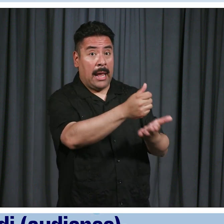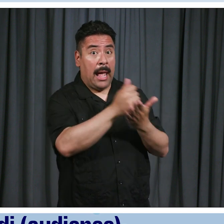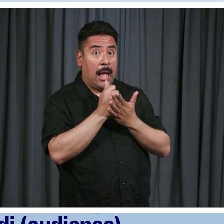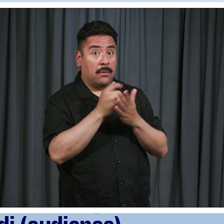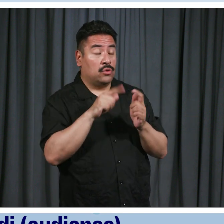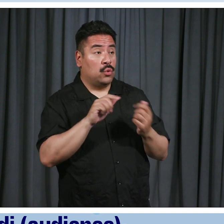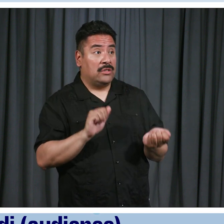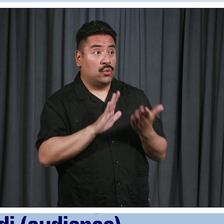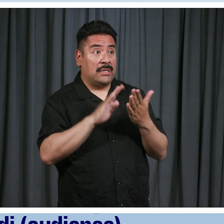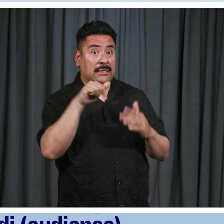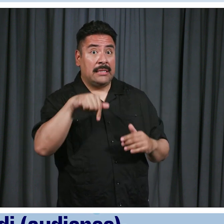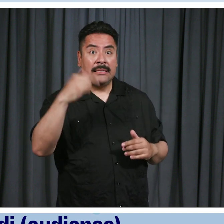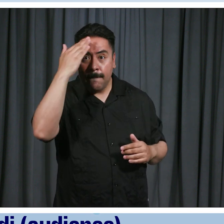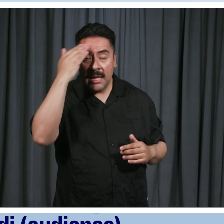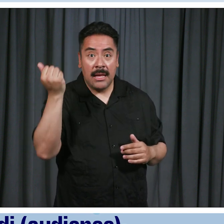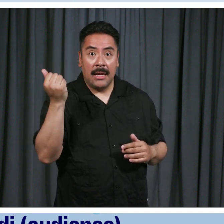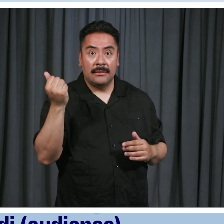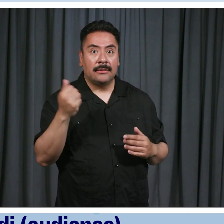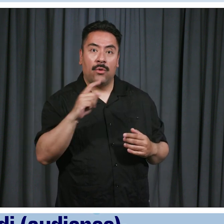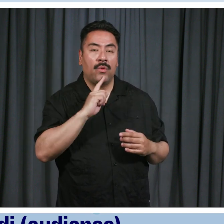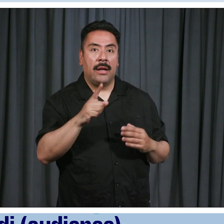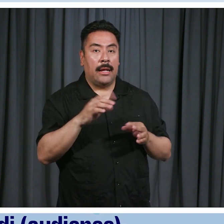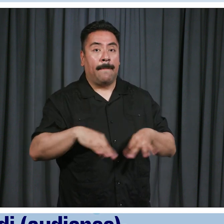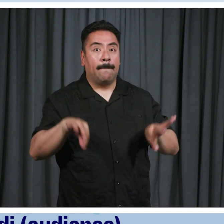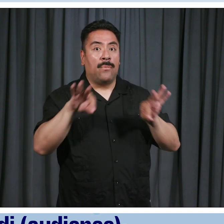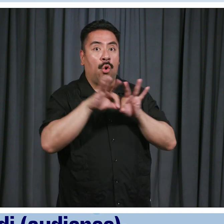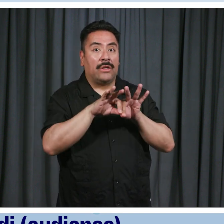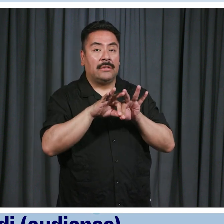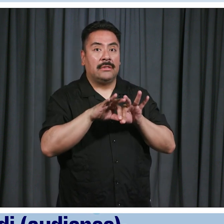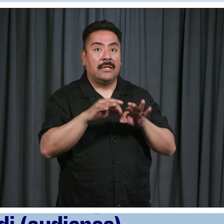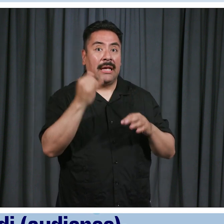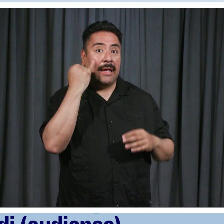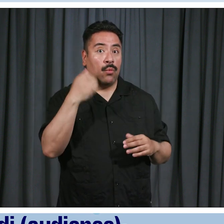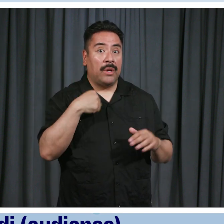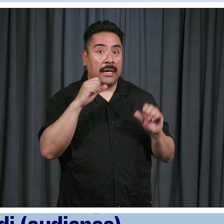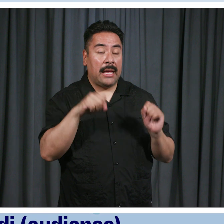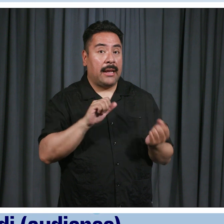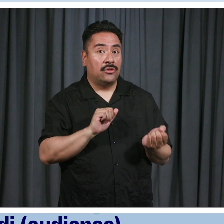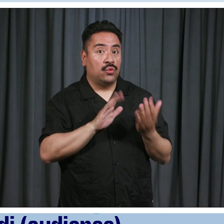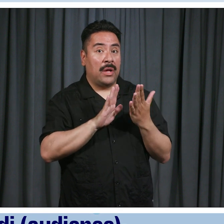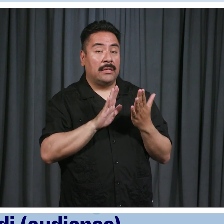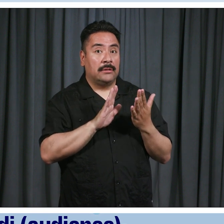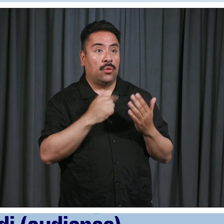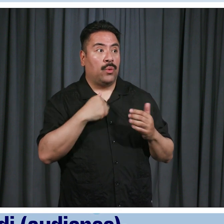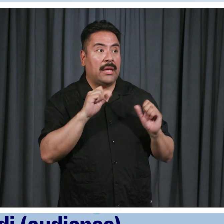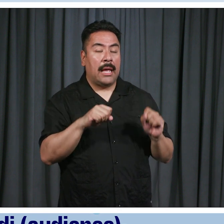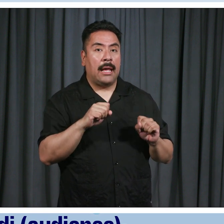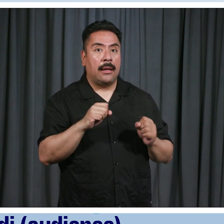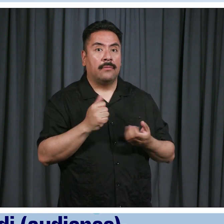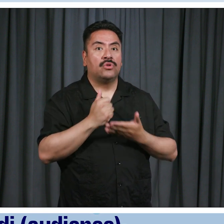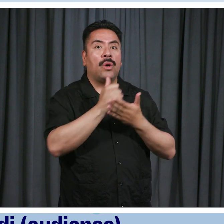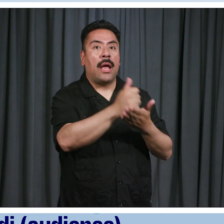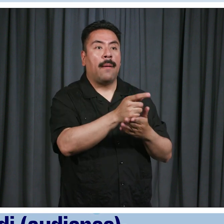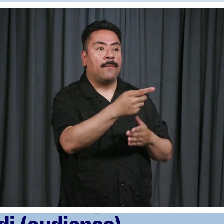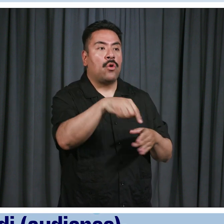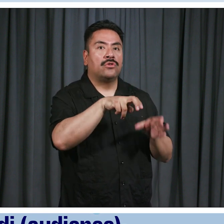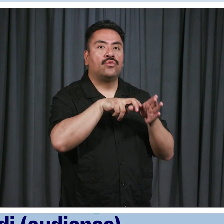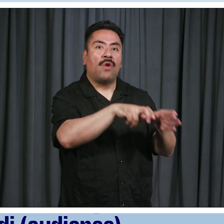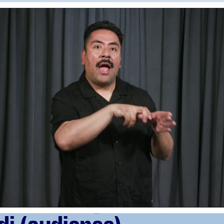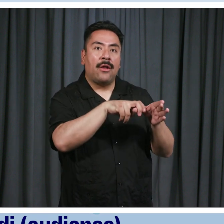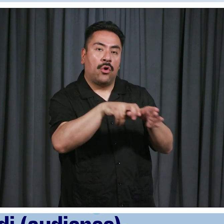to address this, because it's very important. If we're able to address that, we will be able to help those riders